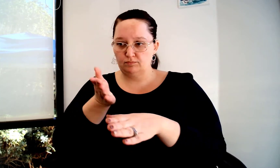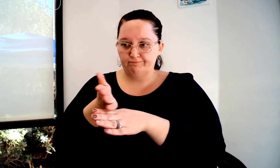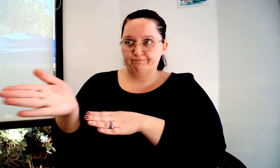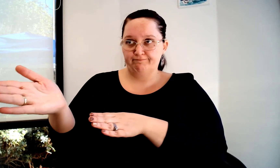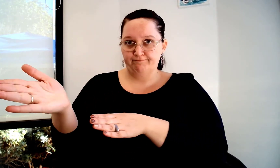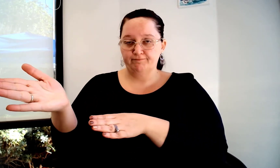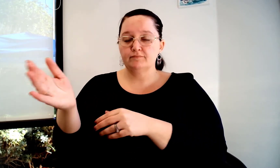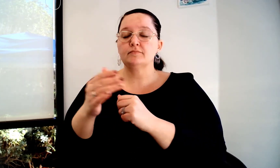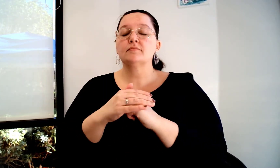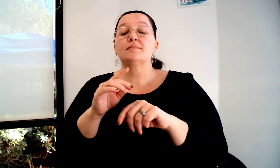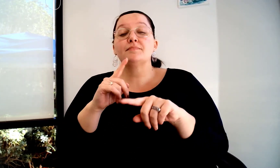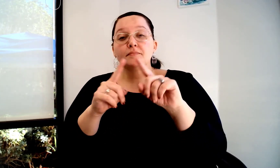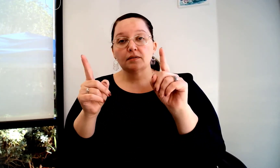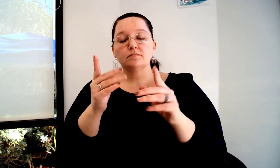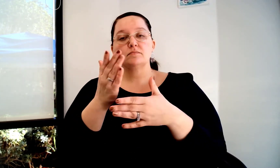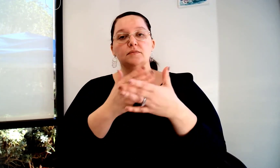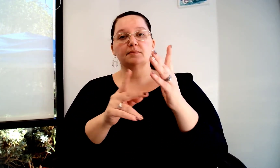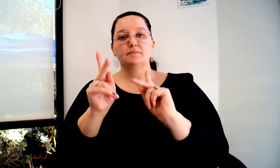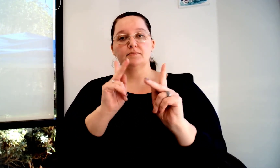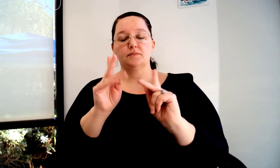Art isn't just one mode.